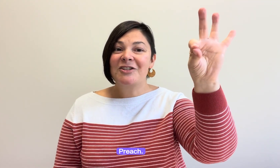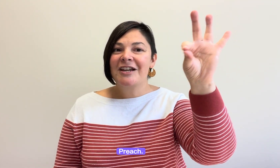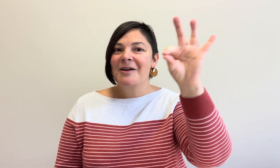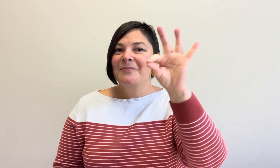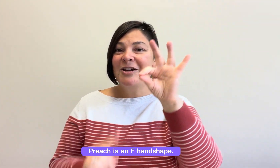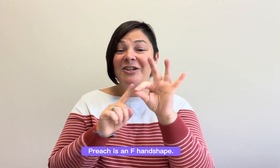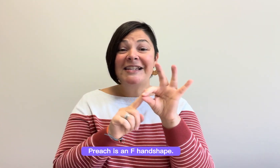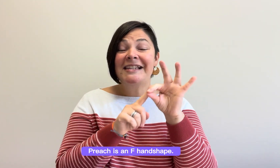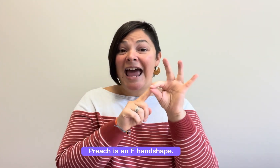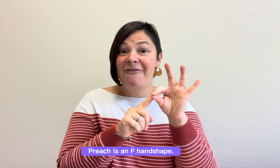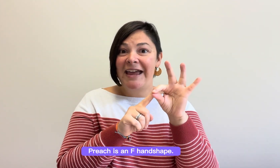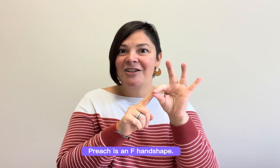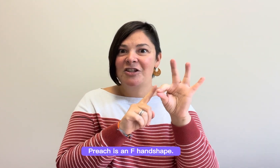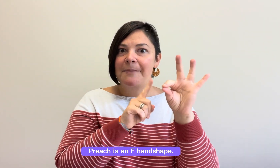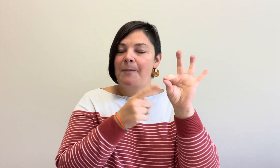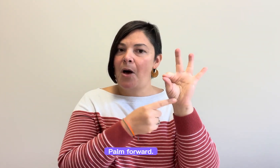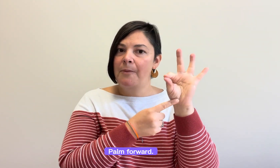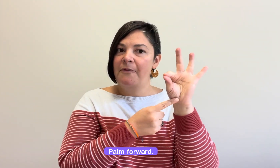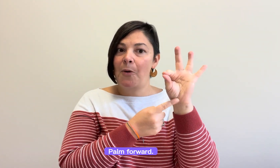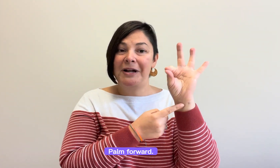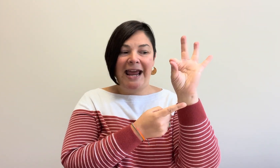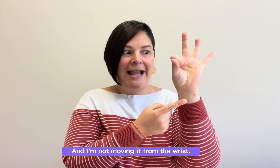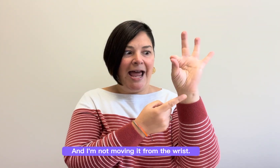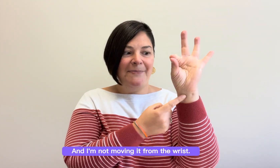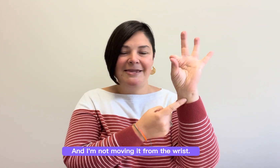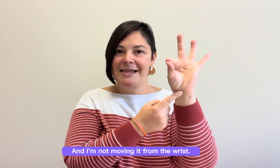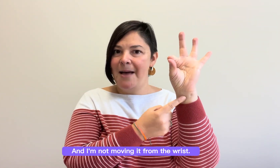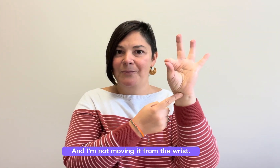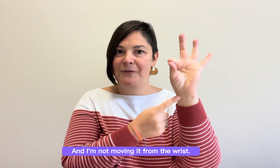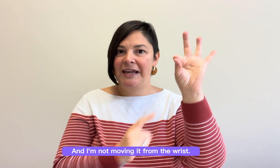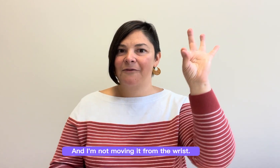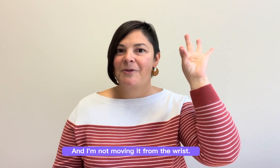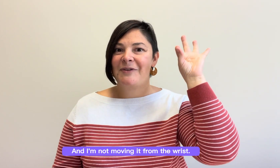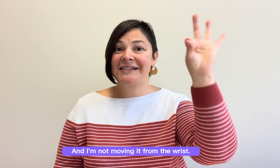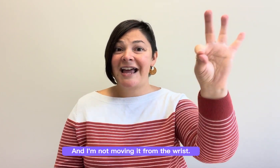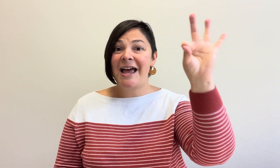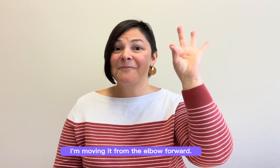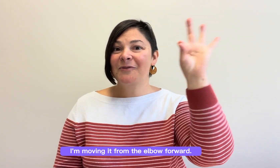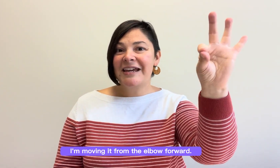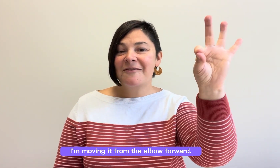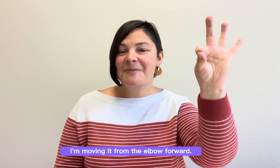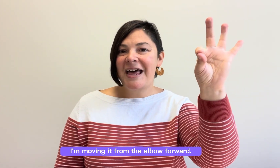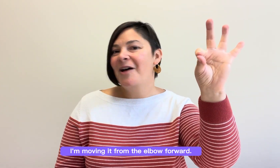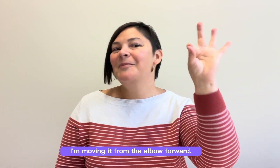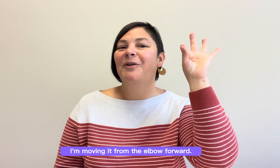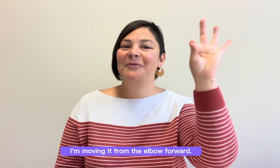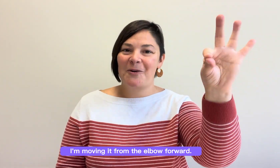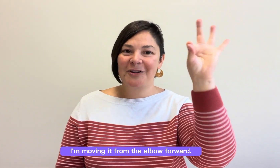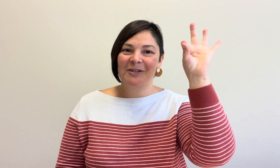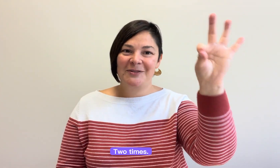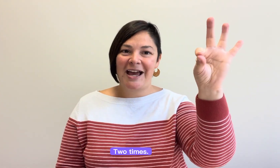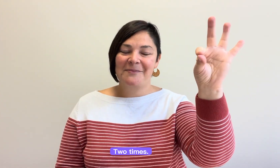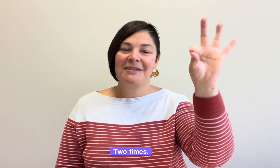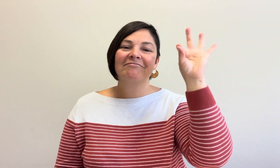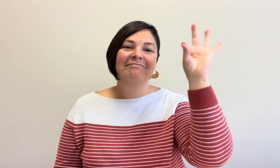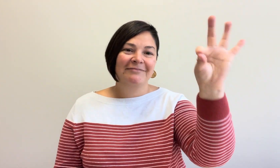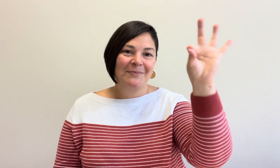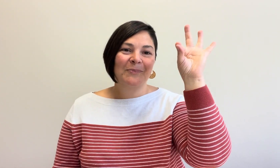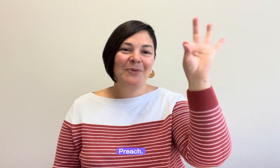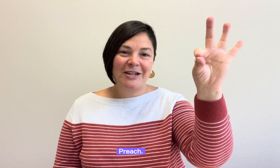Preach. Preach is an F handshape, palm forward, and I'm not moving it from the wrist. I'm moving it from the elbow forward 2 times.